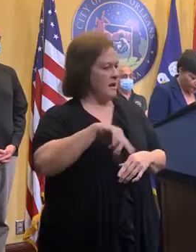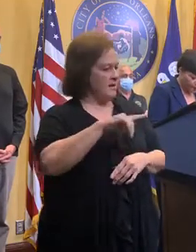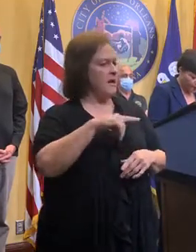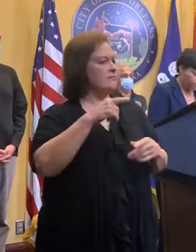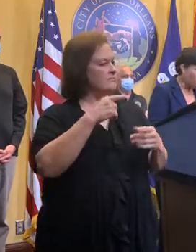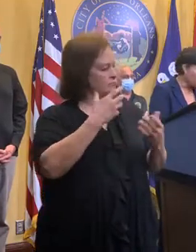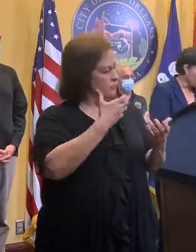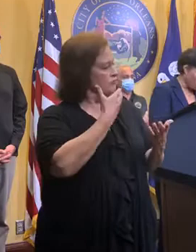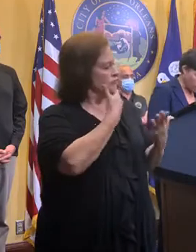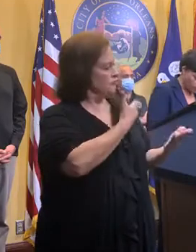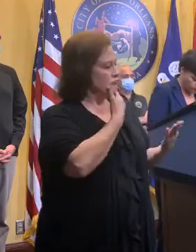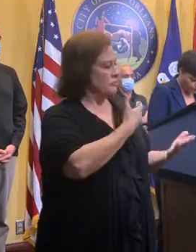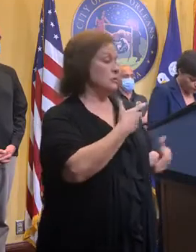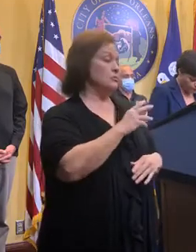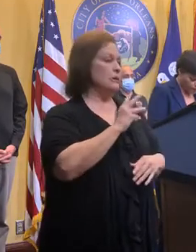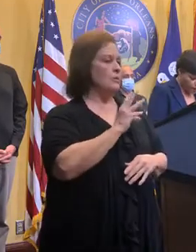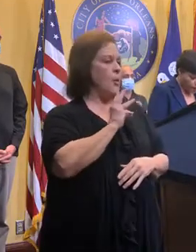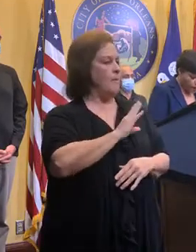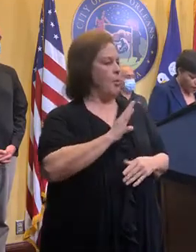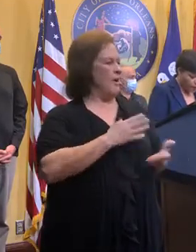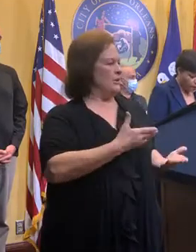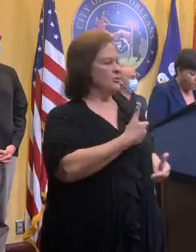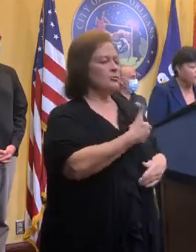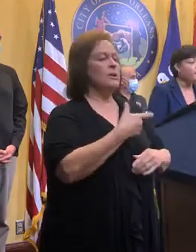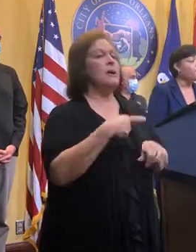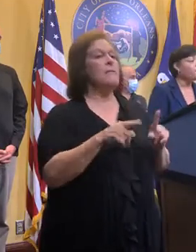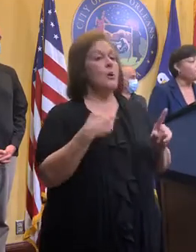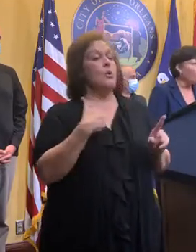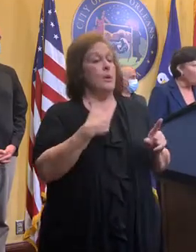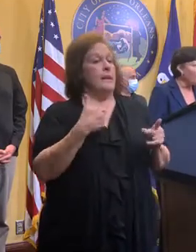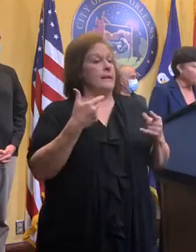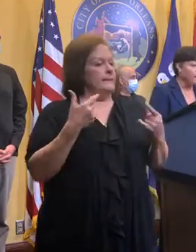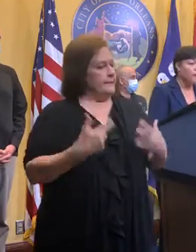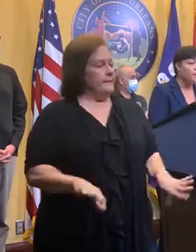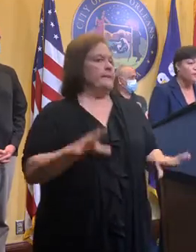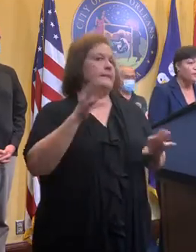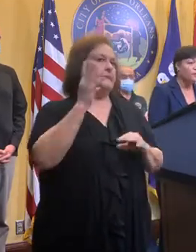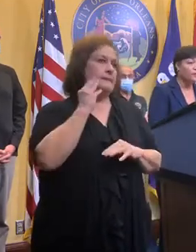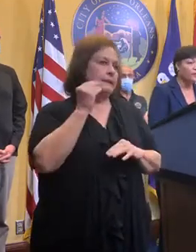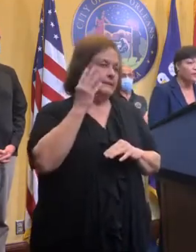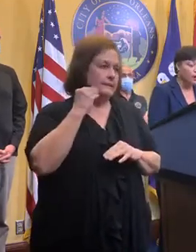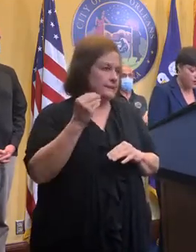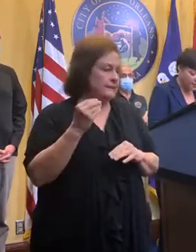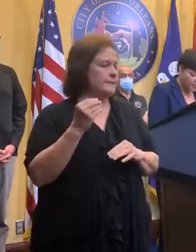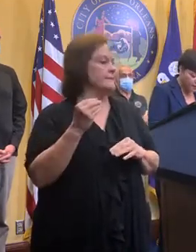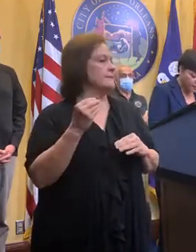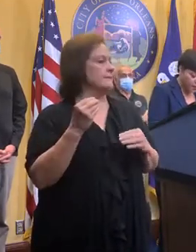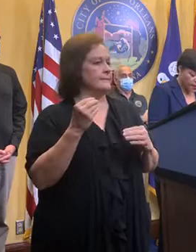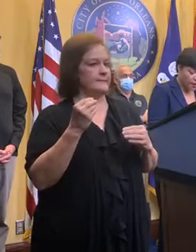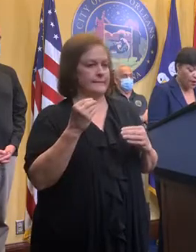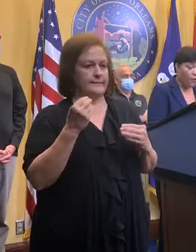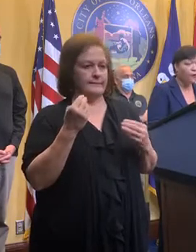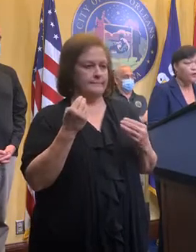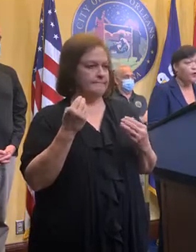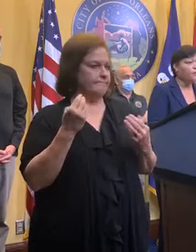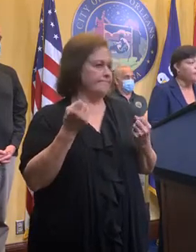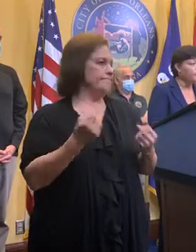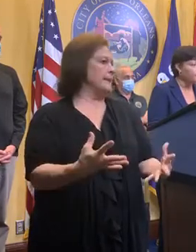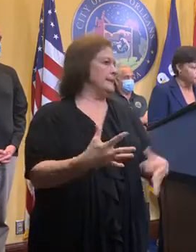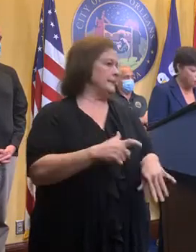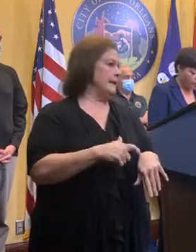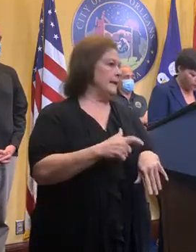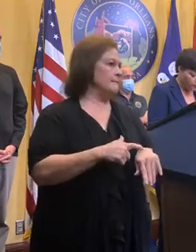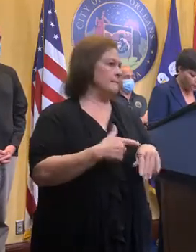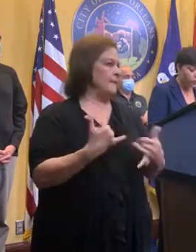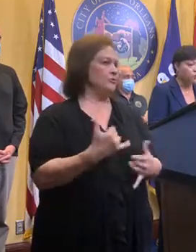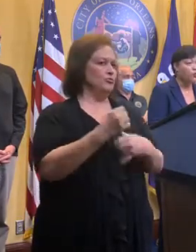there. And well, sewage and water boards again. We've been here before, as I mentioned from the very start of this, over and over